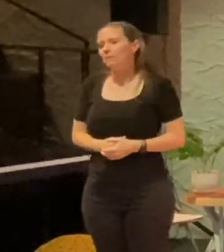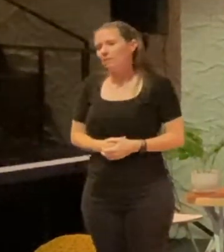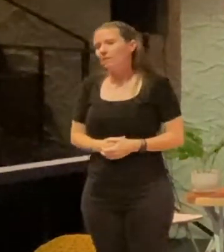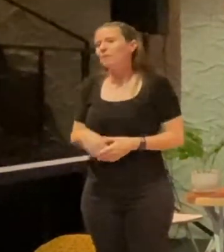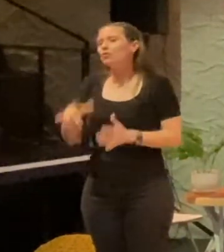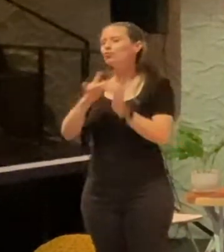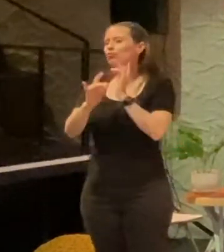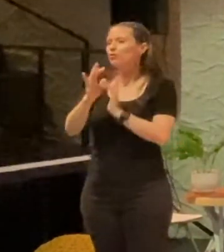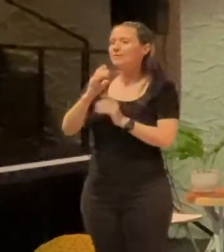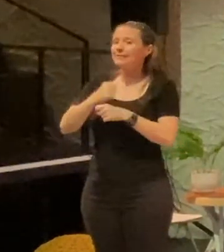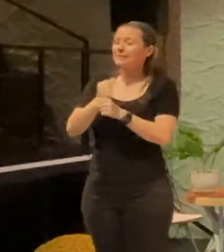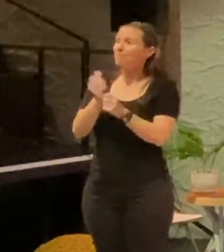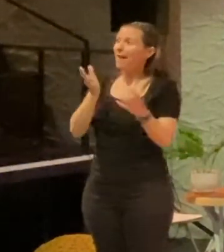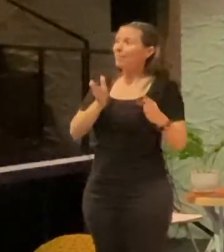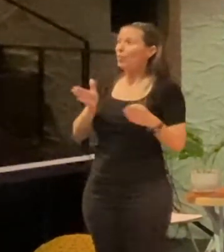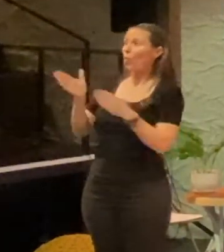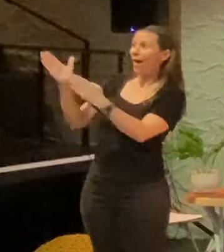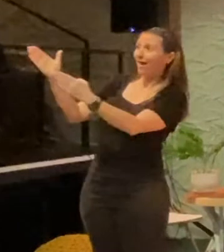Jesus has made a way.